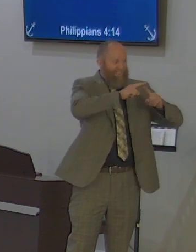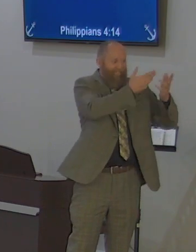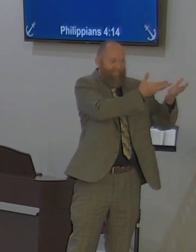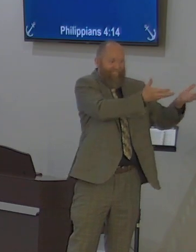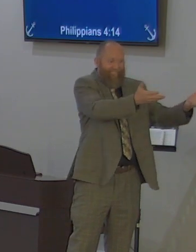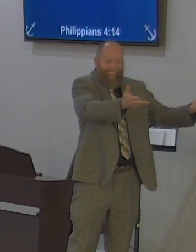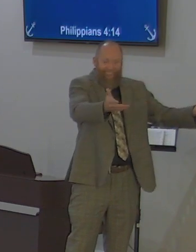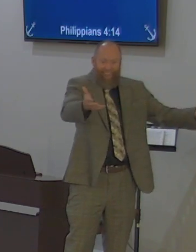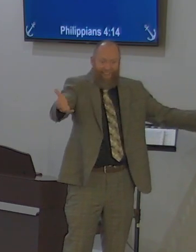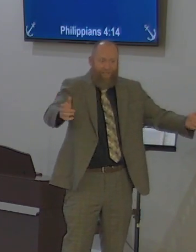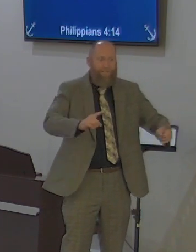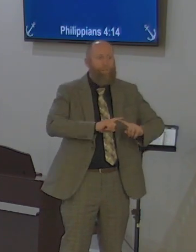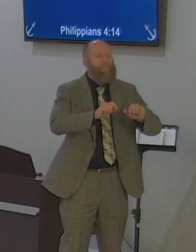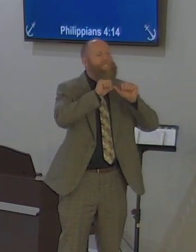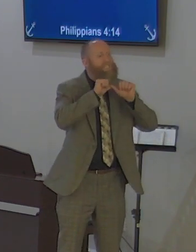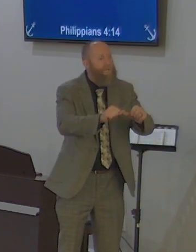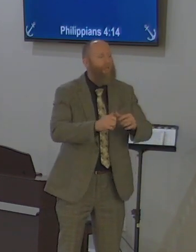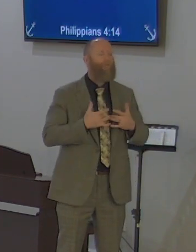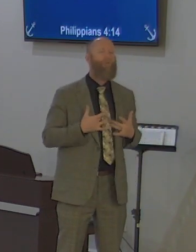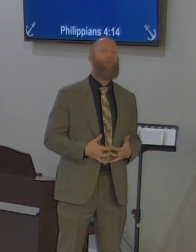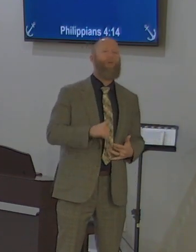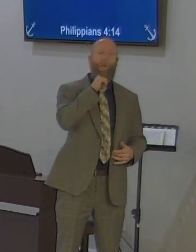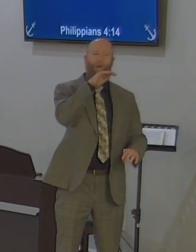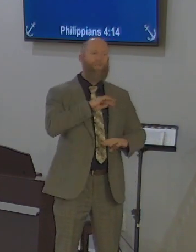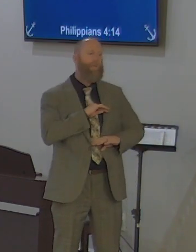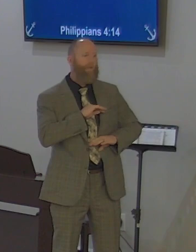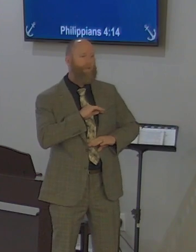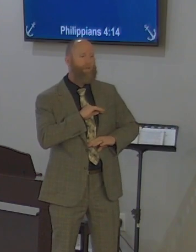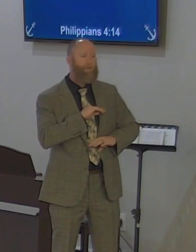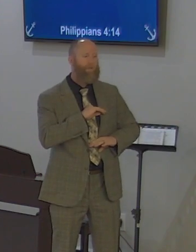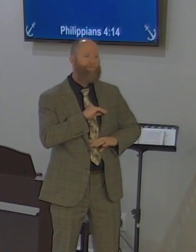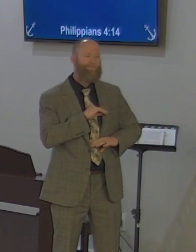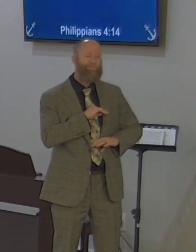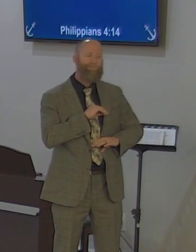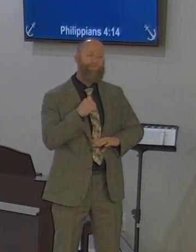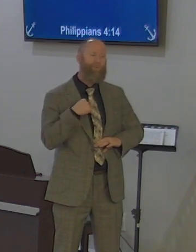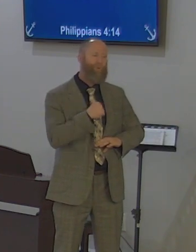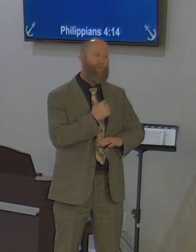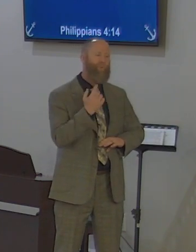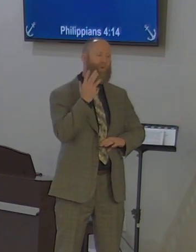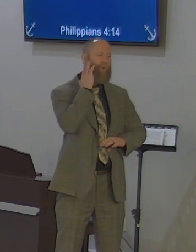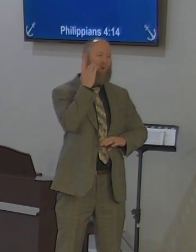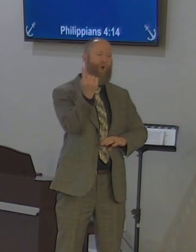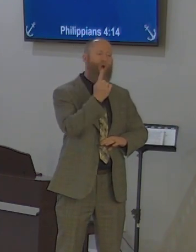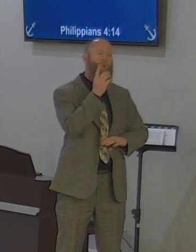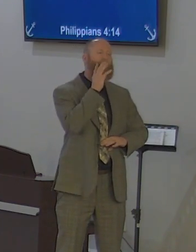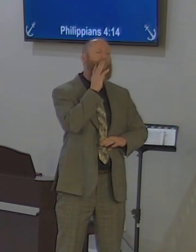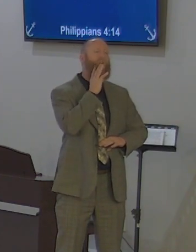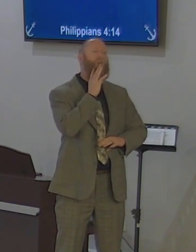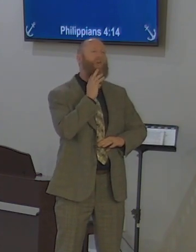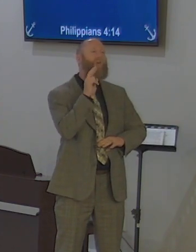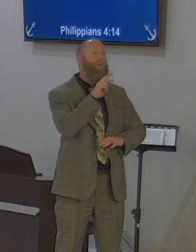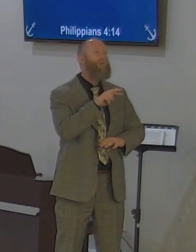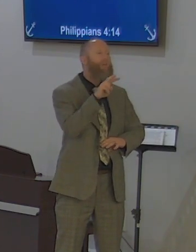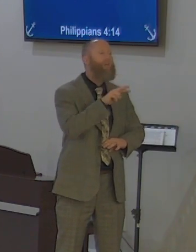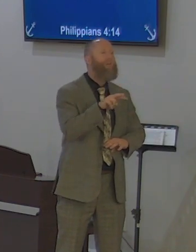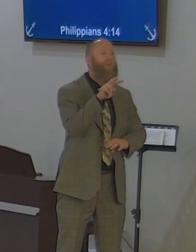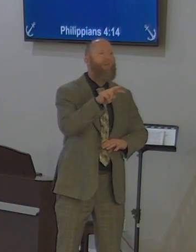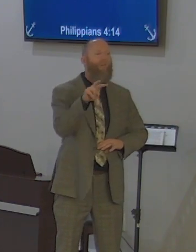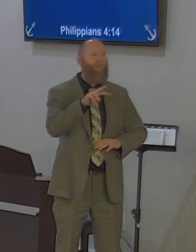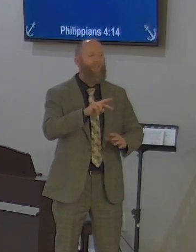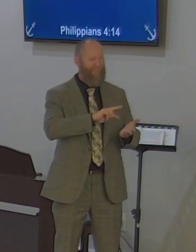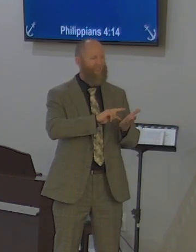There's just nothing. And so you'll never be full. So you'll always be ranging. Can I say it just metaphorically? You'll be going from refrigerator